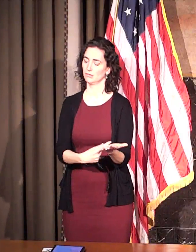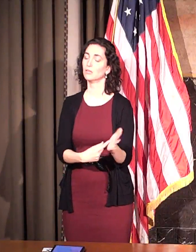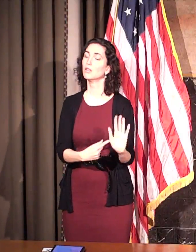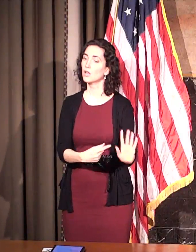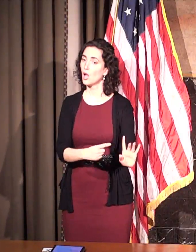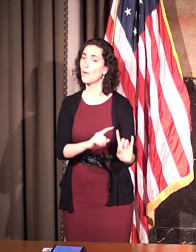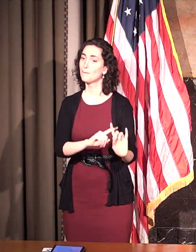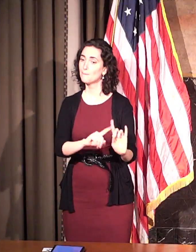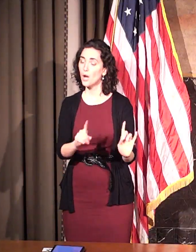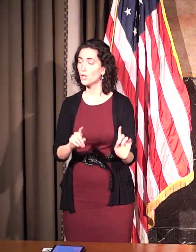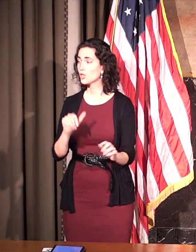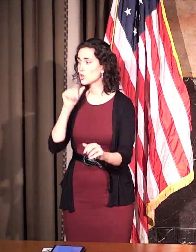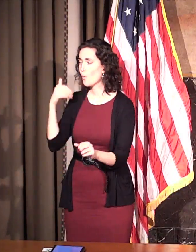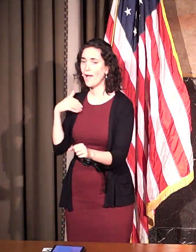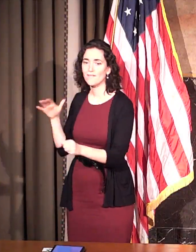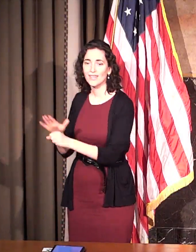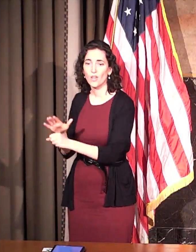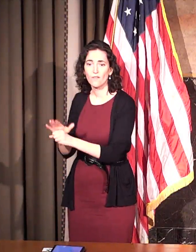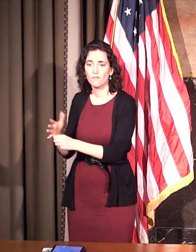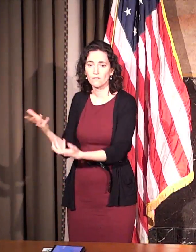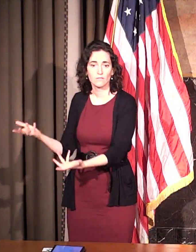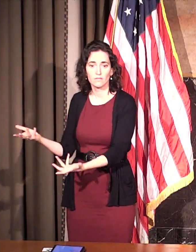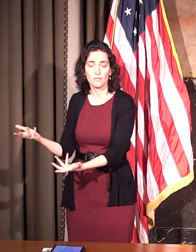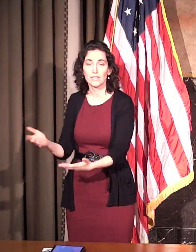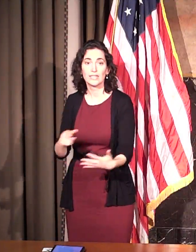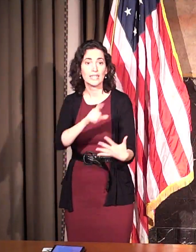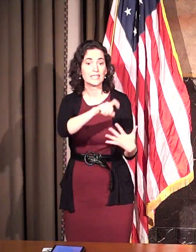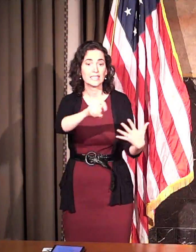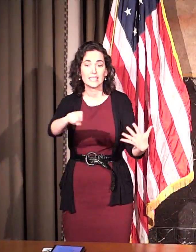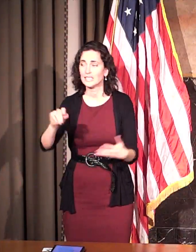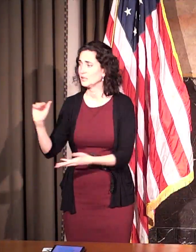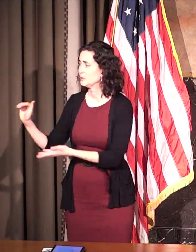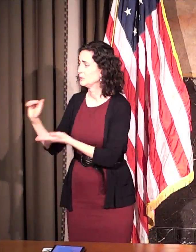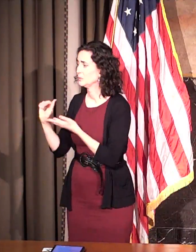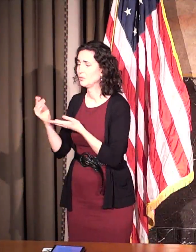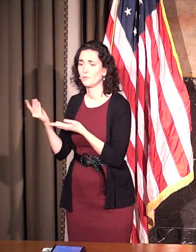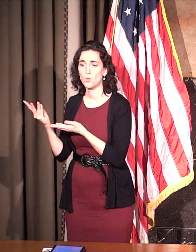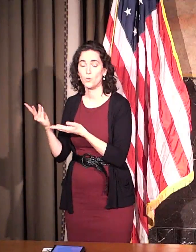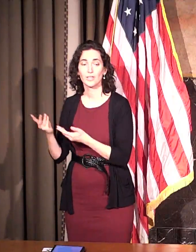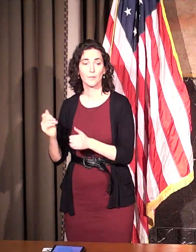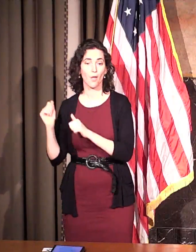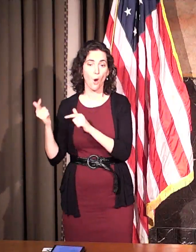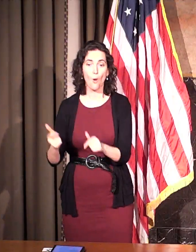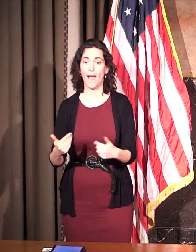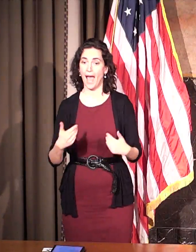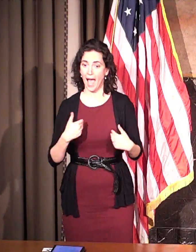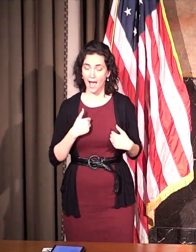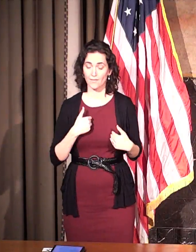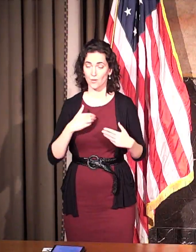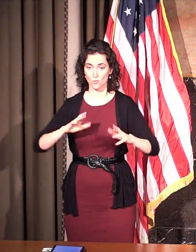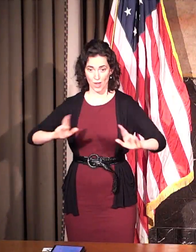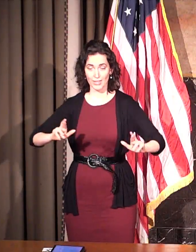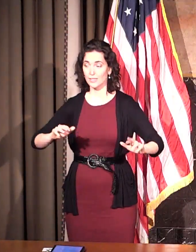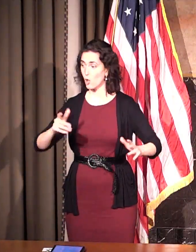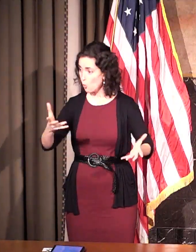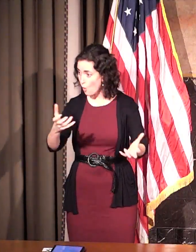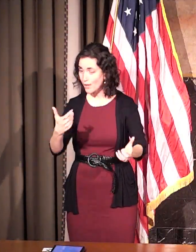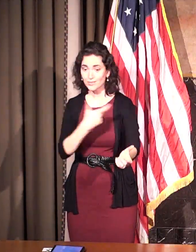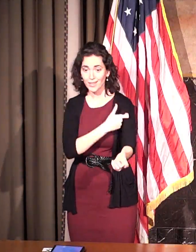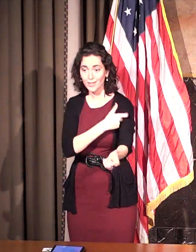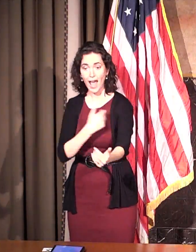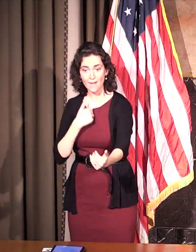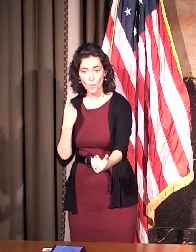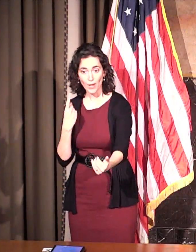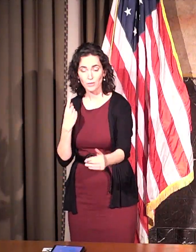supply does not meet the demand. There's not a vaccine dose for everybody who wants one. There is